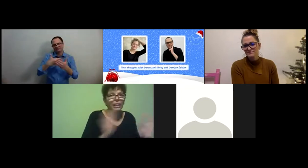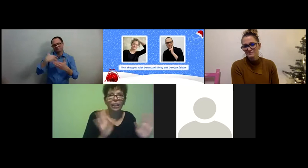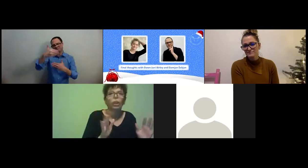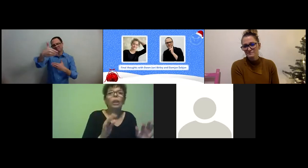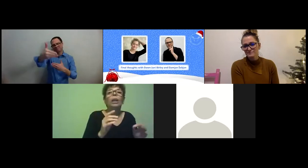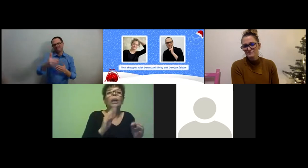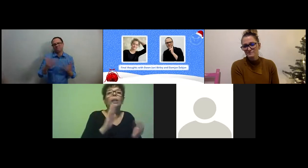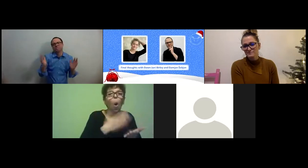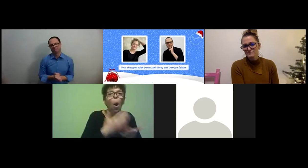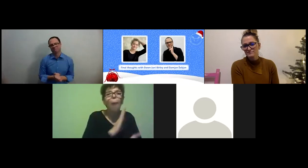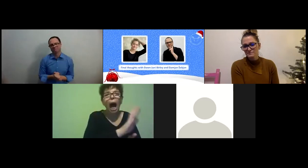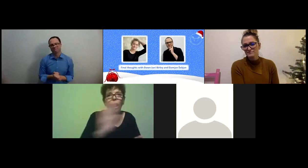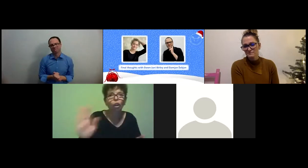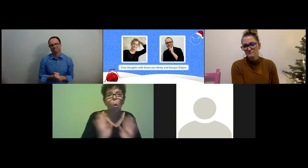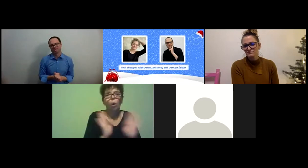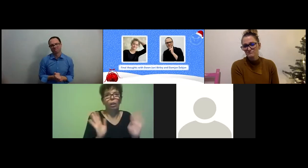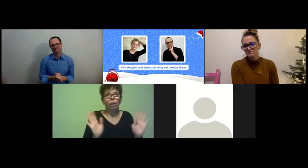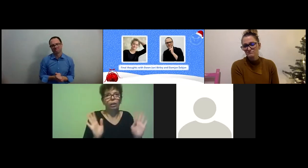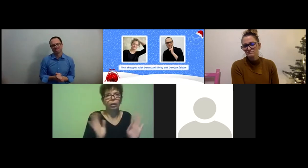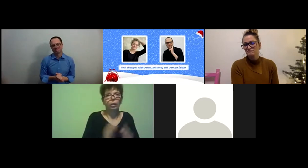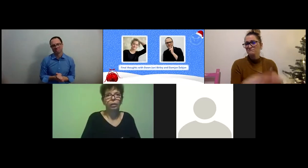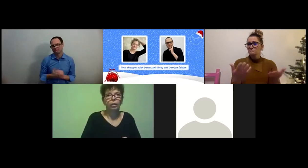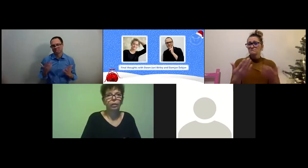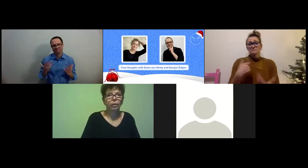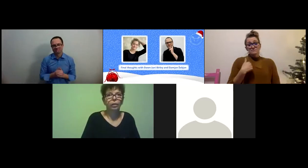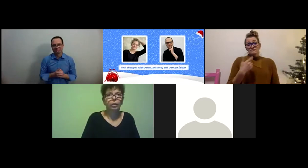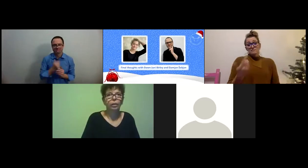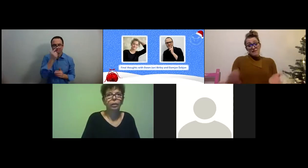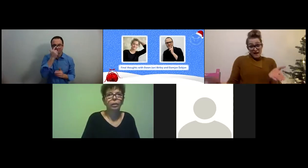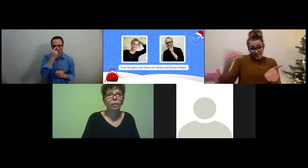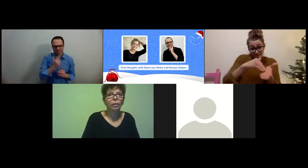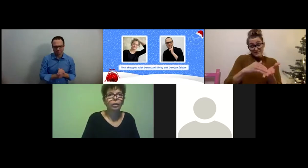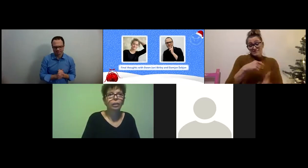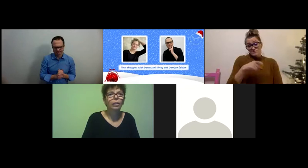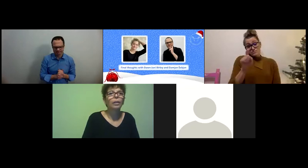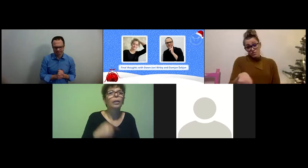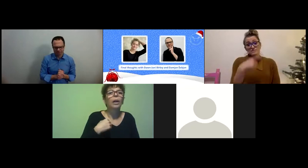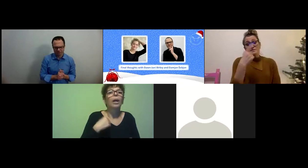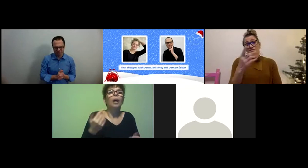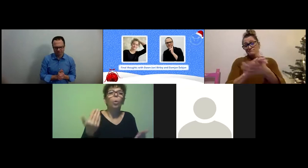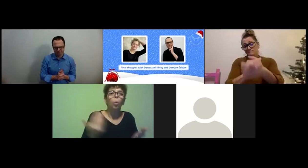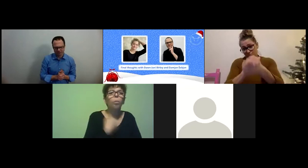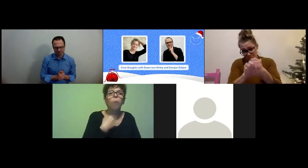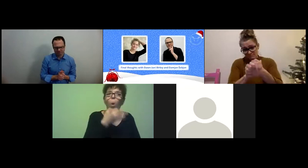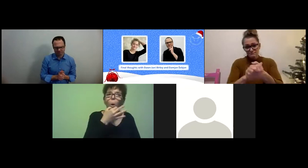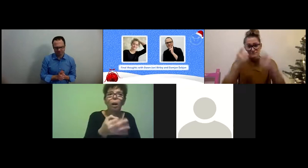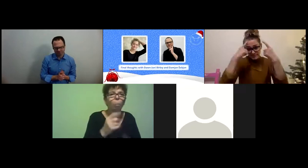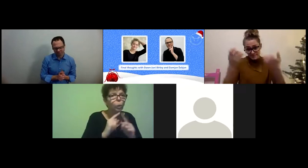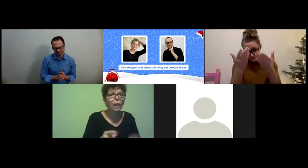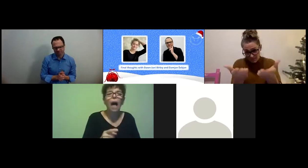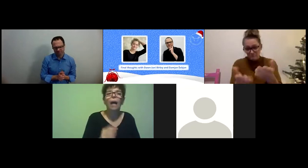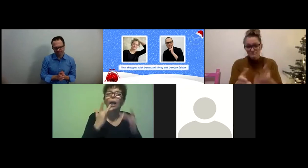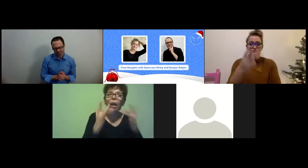funding. It really depends on the will of the deaf interpreters to continue working on a voluntary